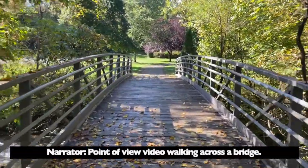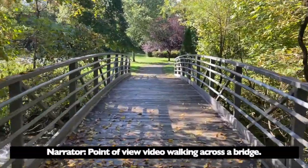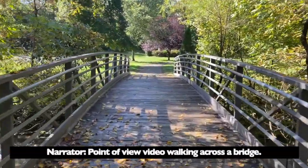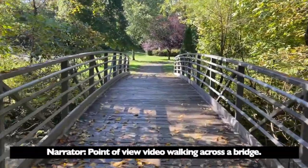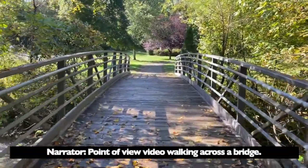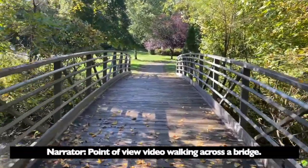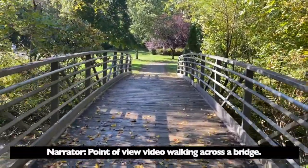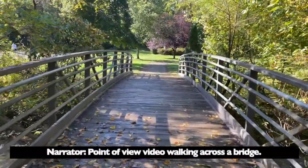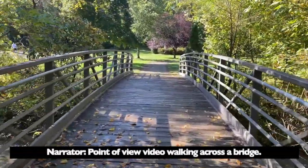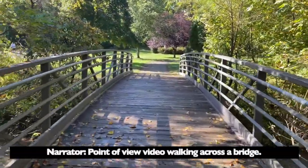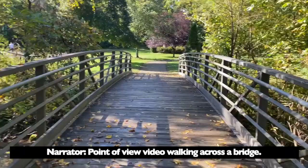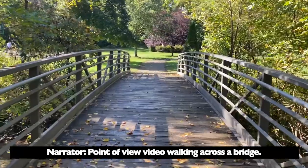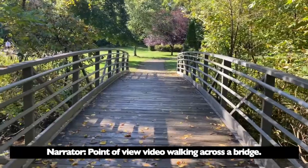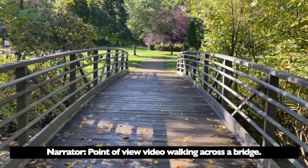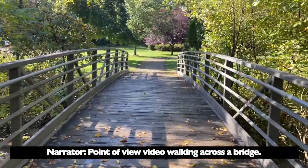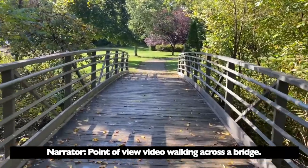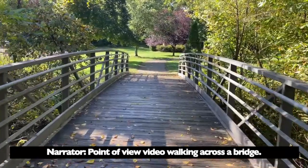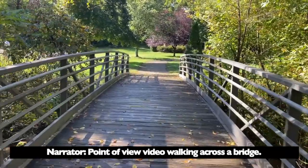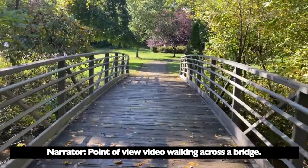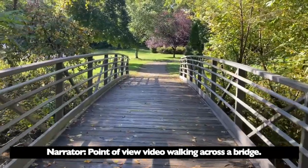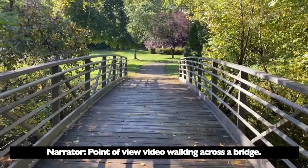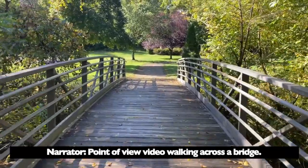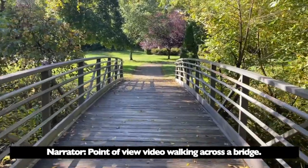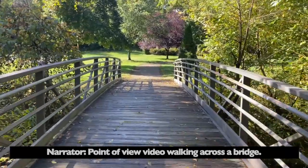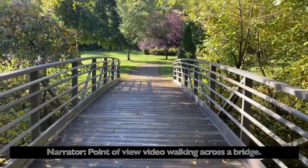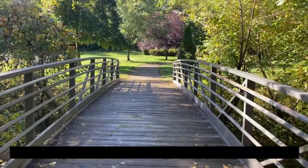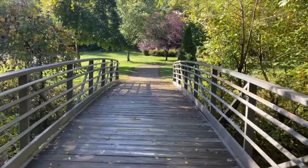Point of view video, walking across a bridge.